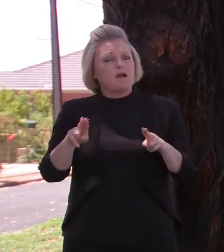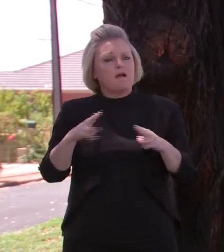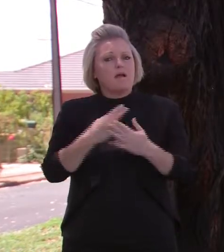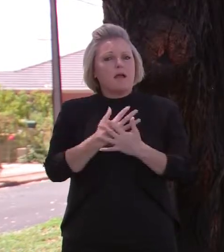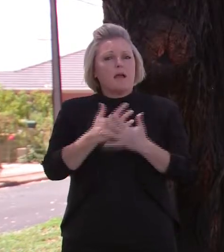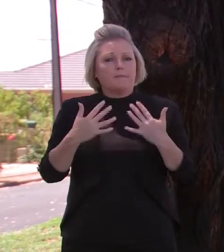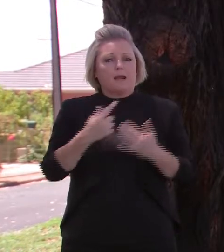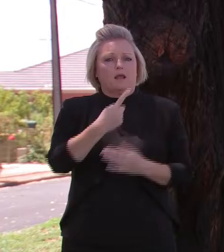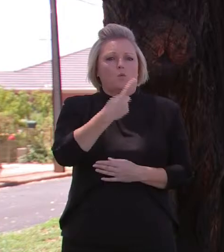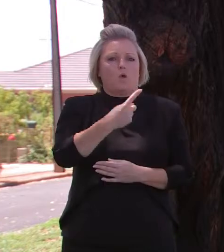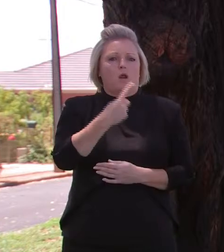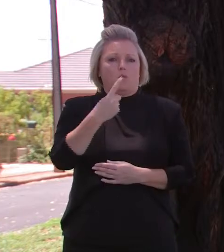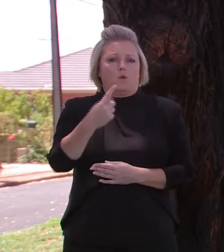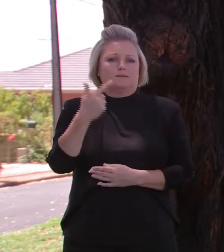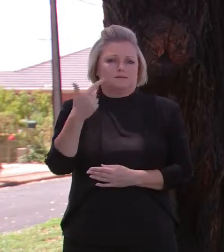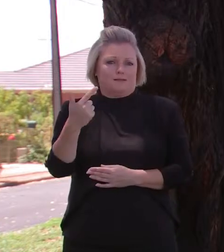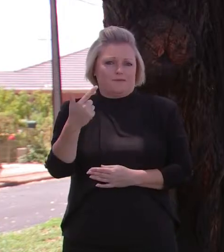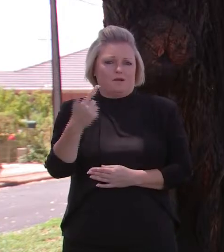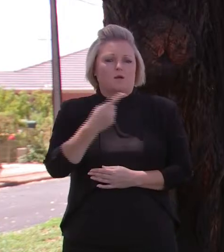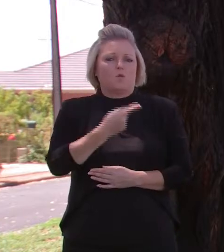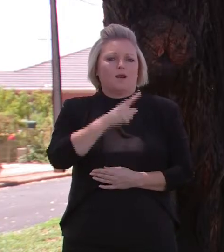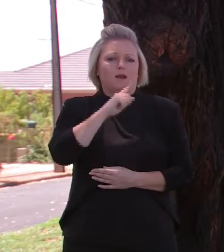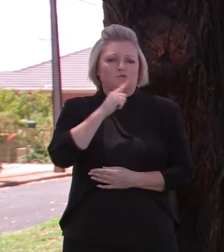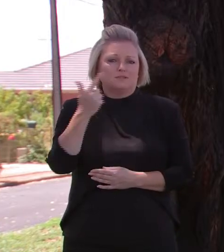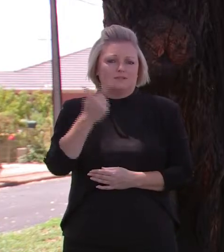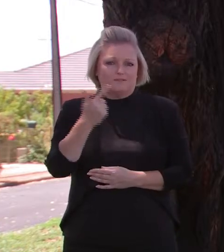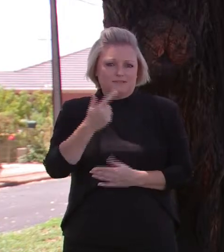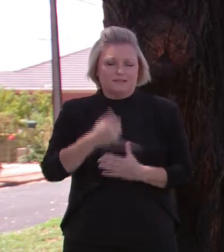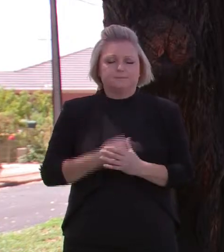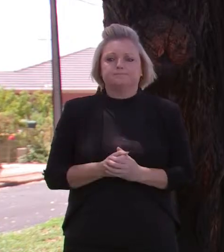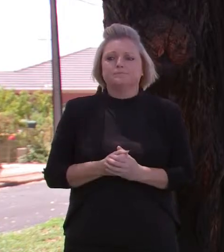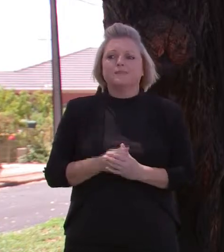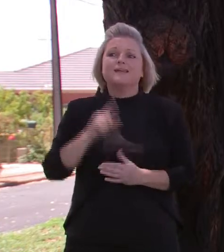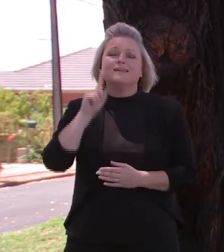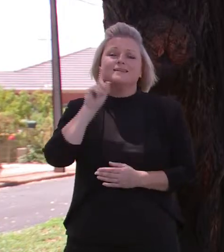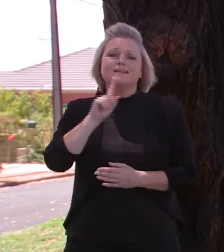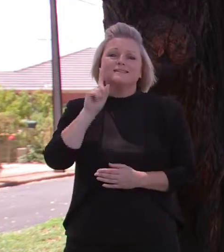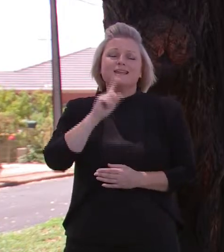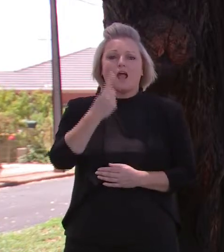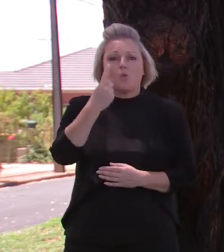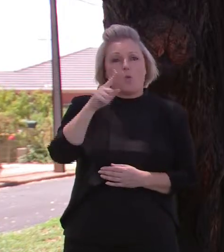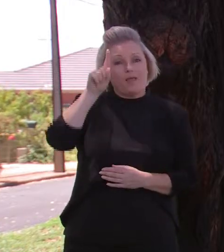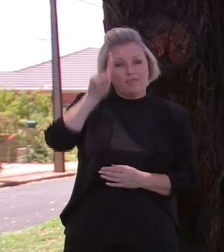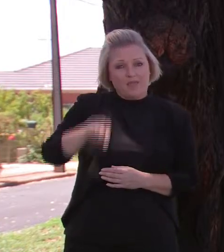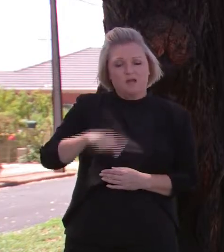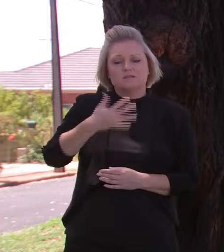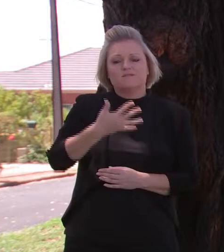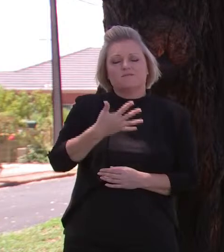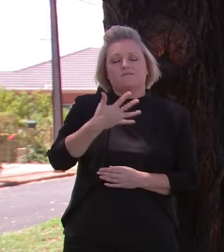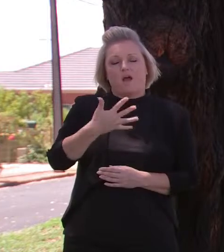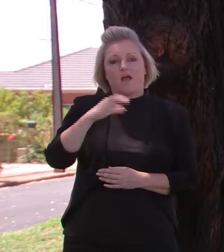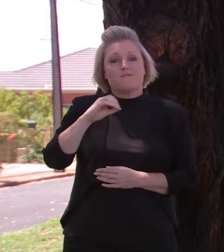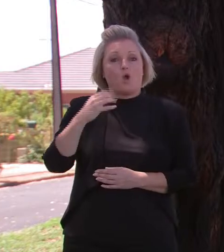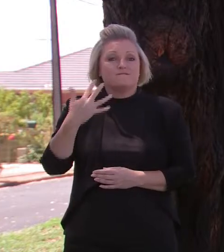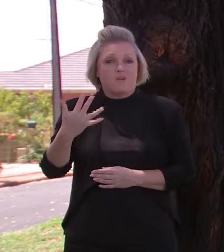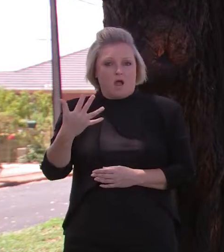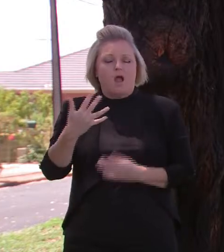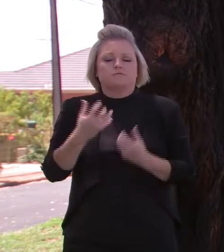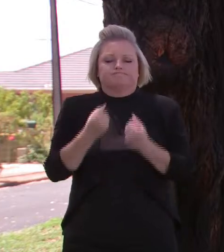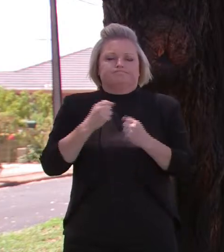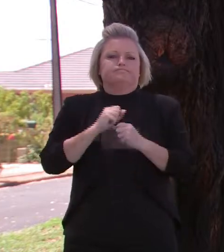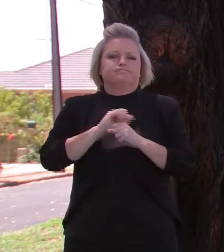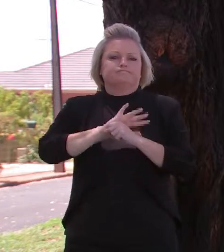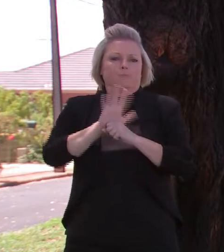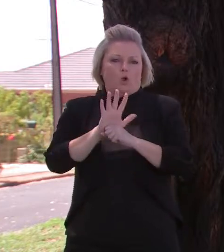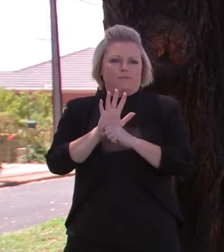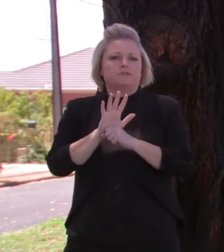to 117. Yesterday we had 1,505 positive cases that were reported in the 24 hours